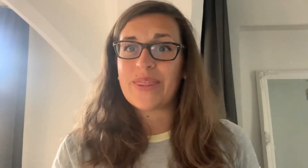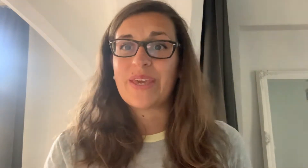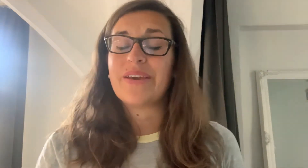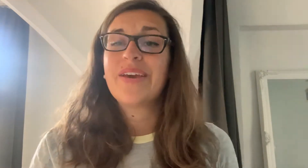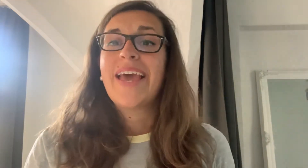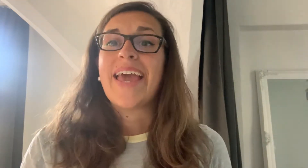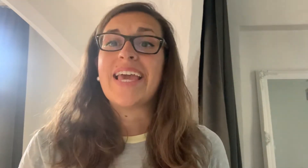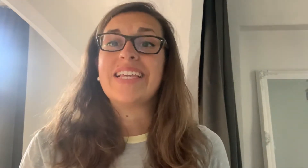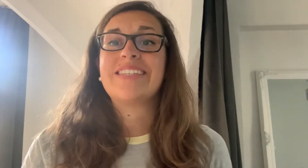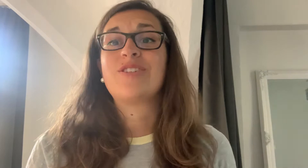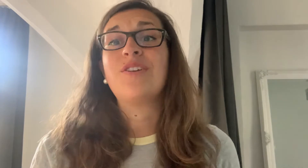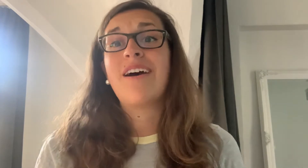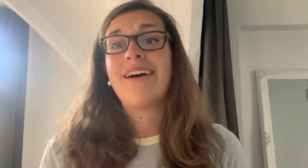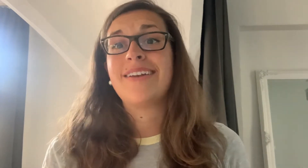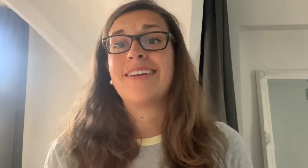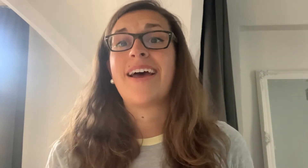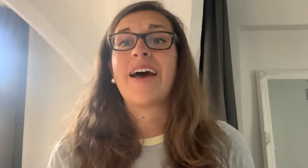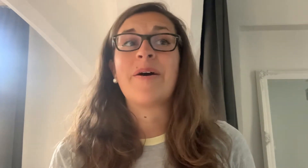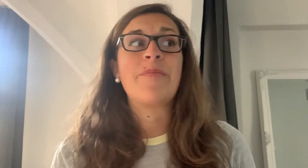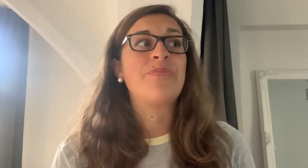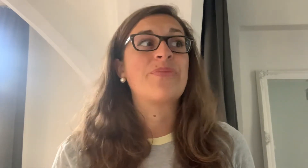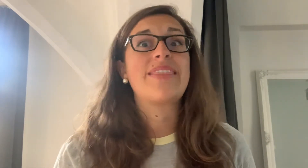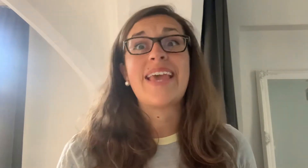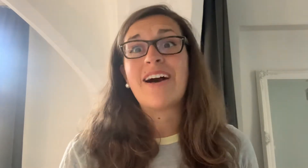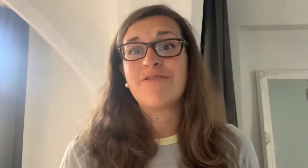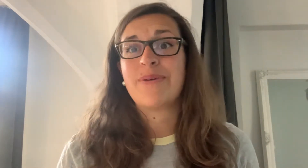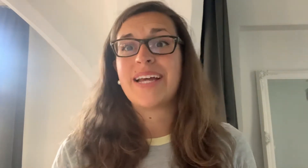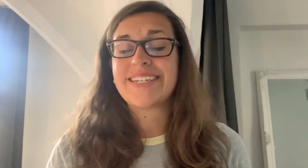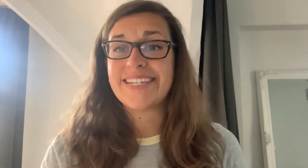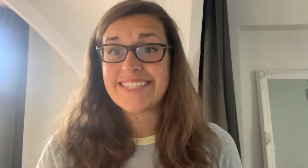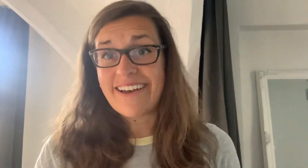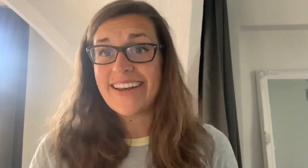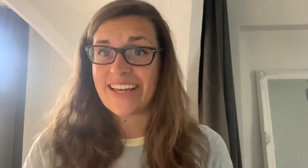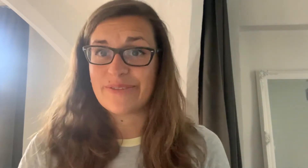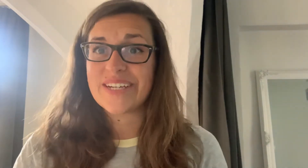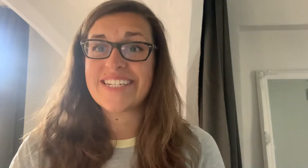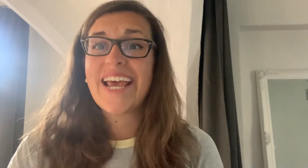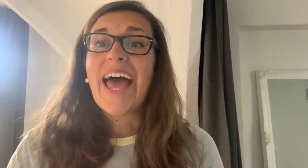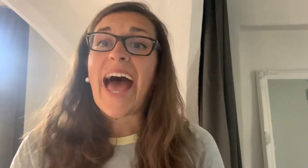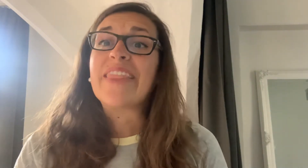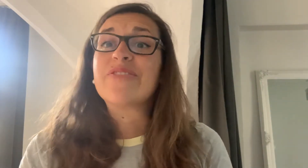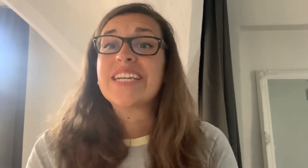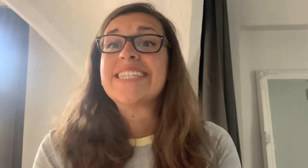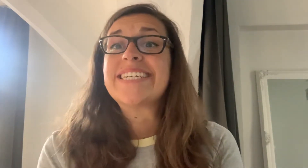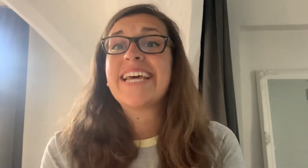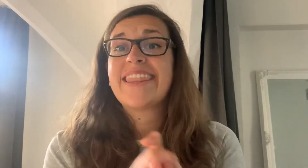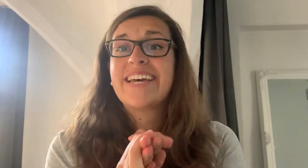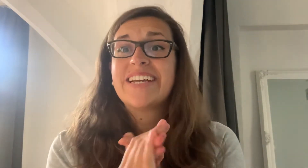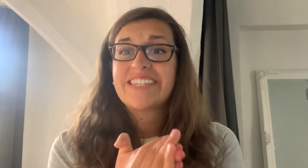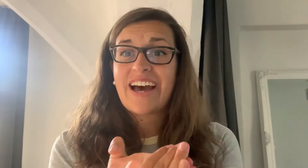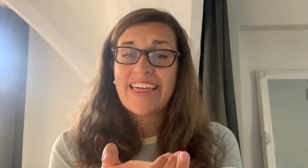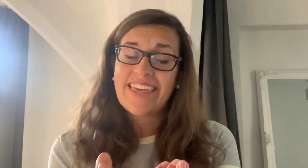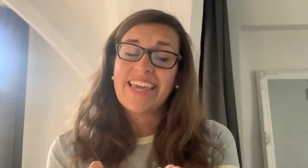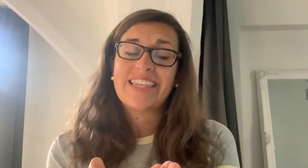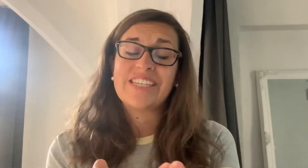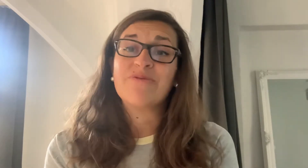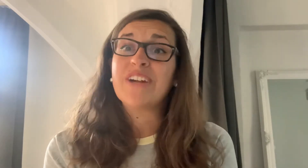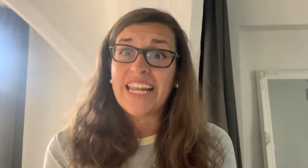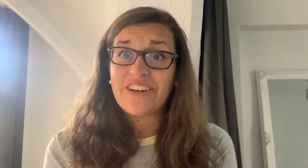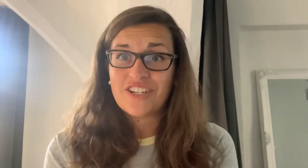you is to learn the alphabet in sign language. And the reason that I think this is a really good